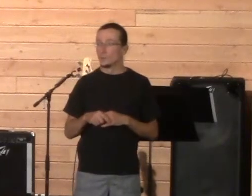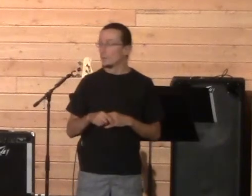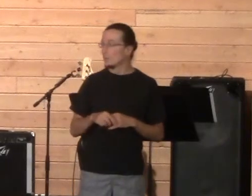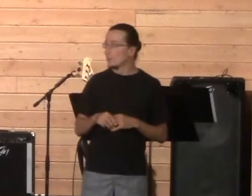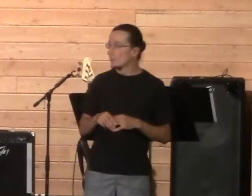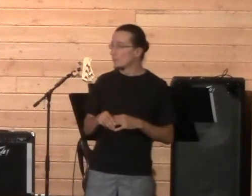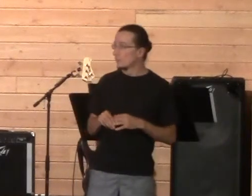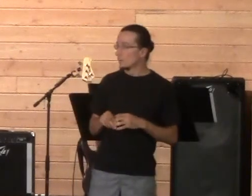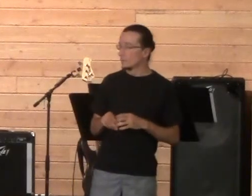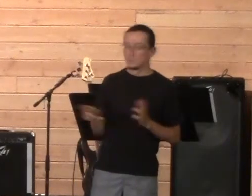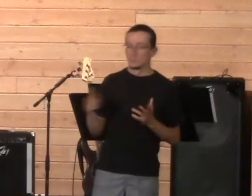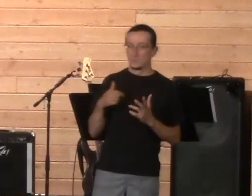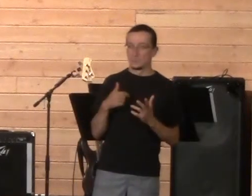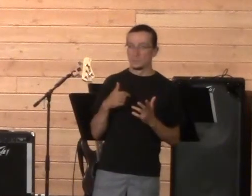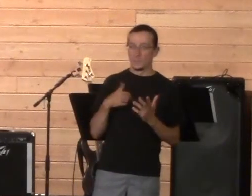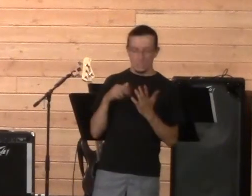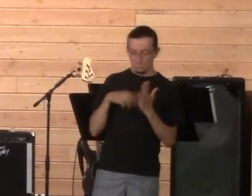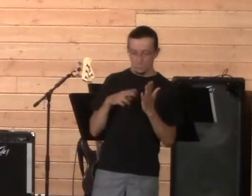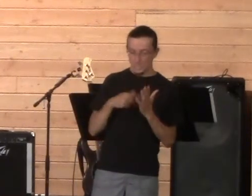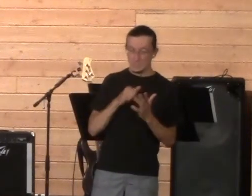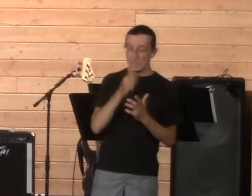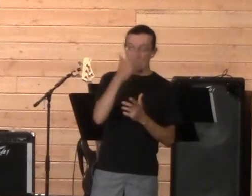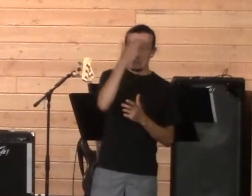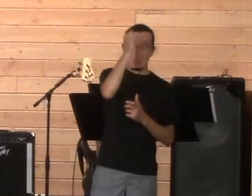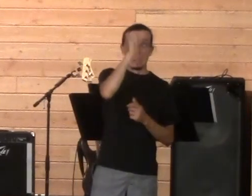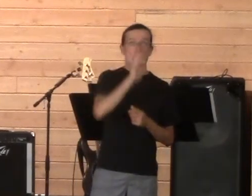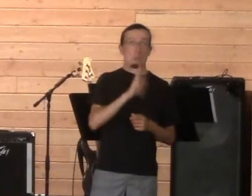I've got to read that to you. It's too good.